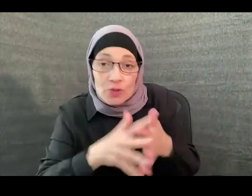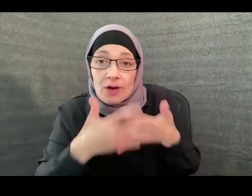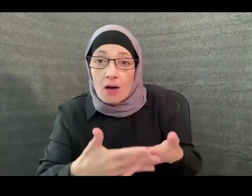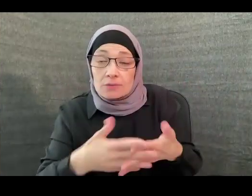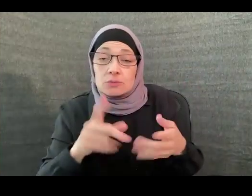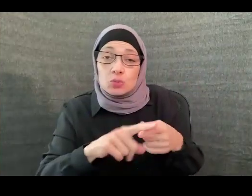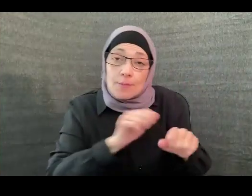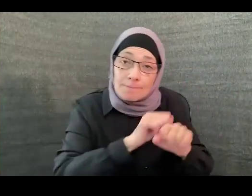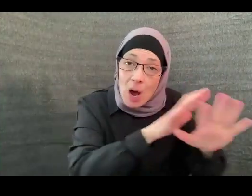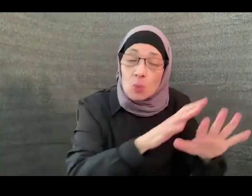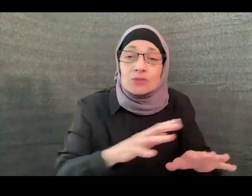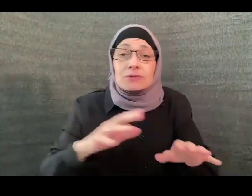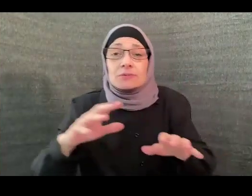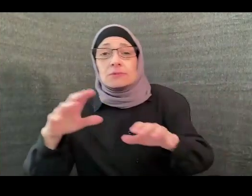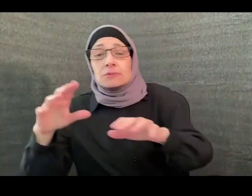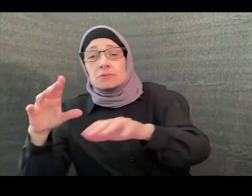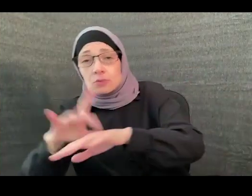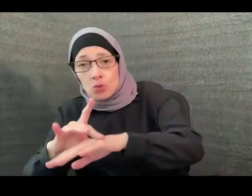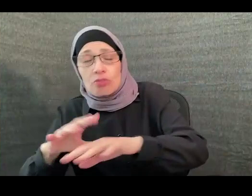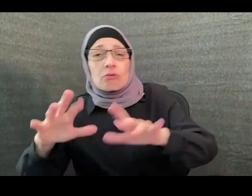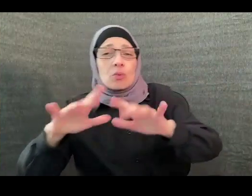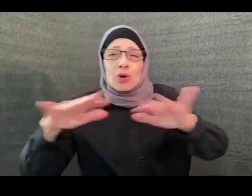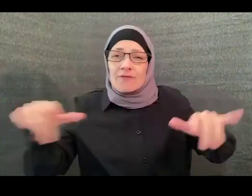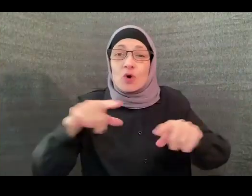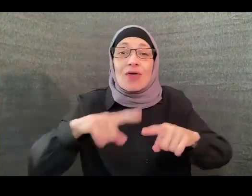man accepted it.